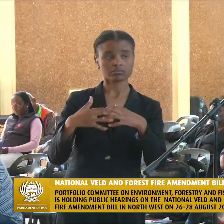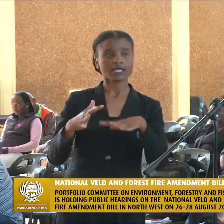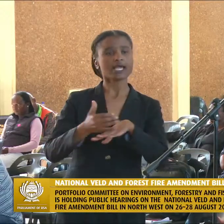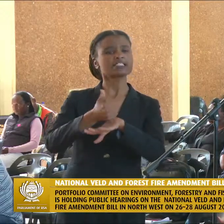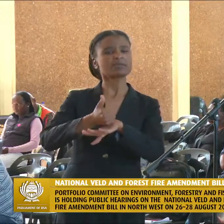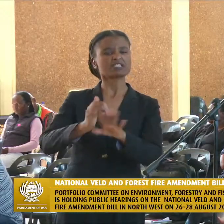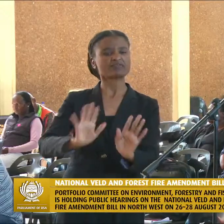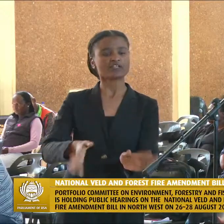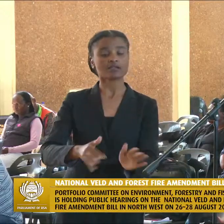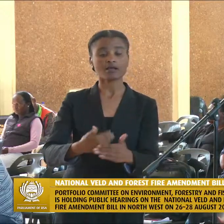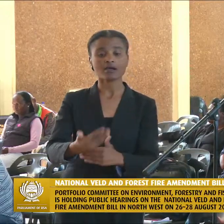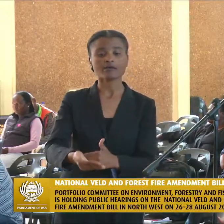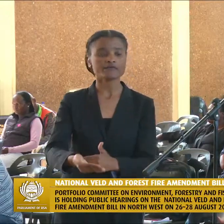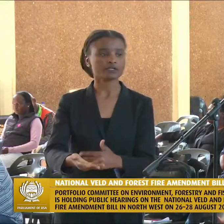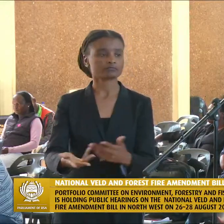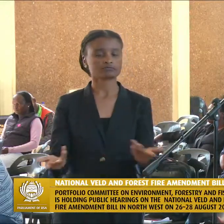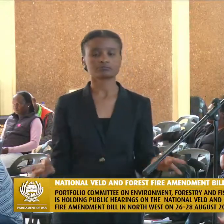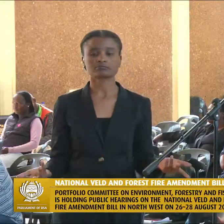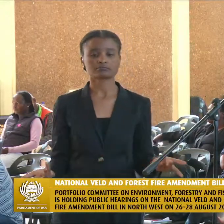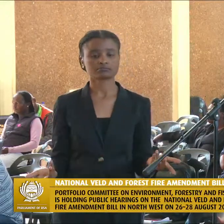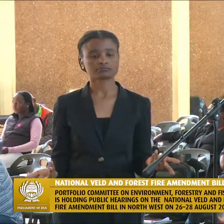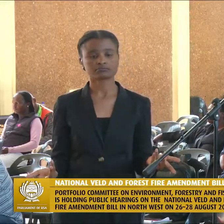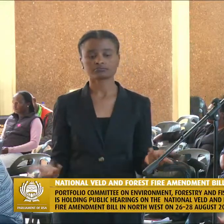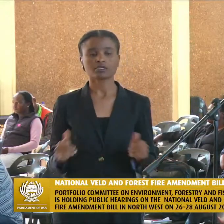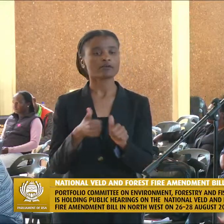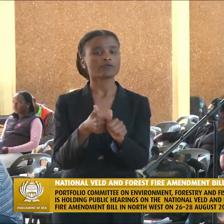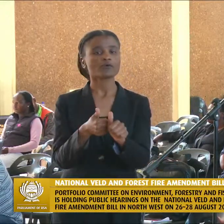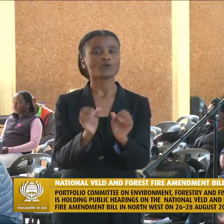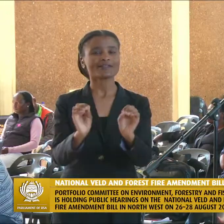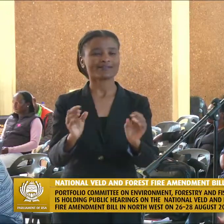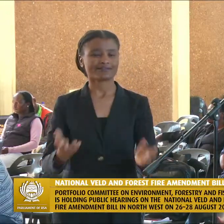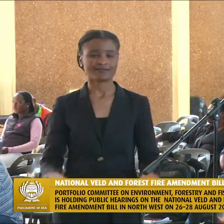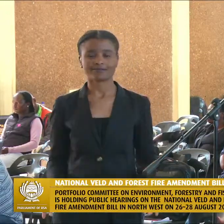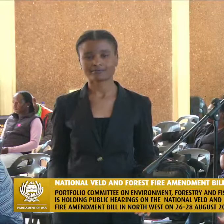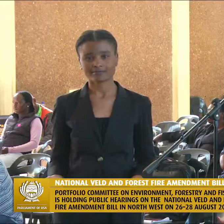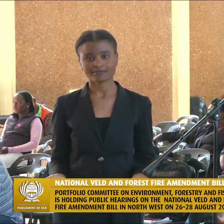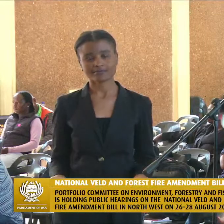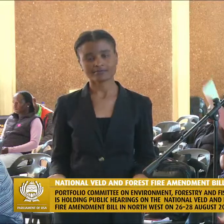but at the end of the day the act doesn't work